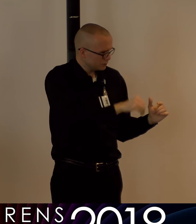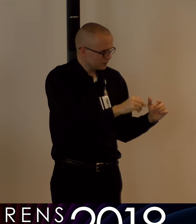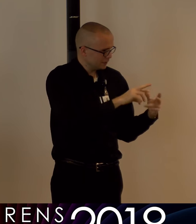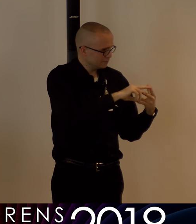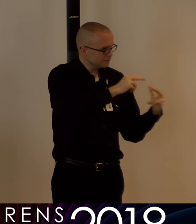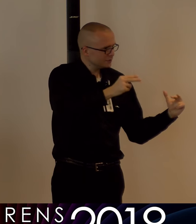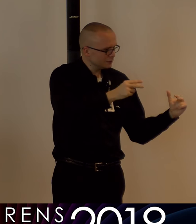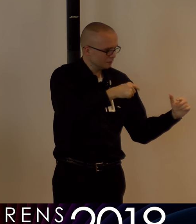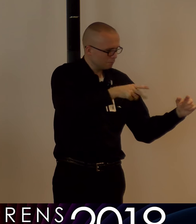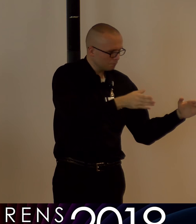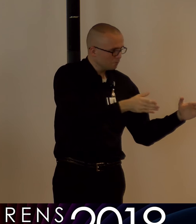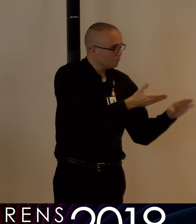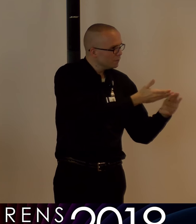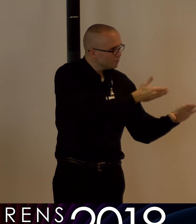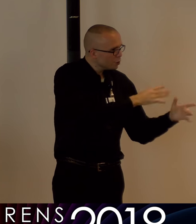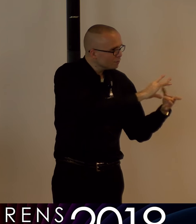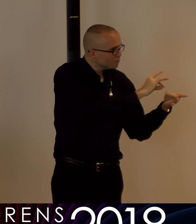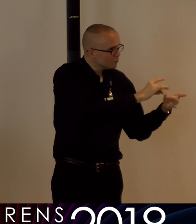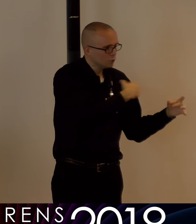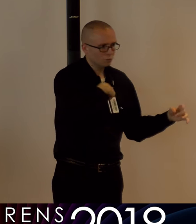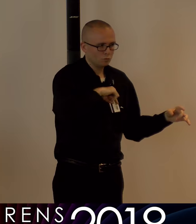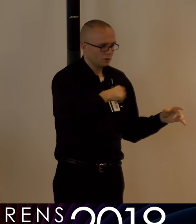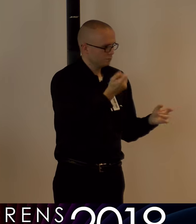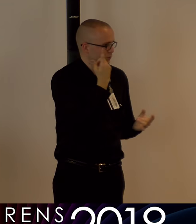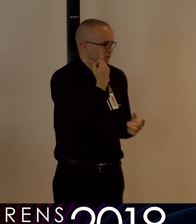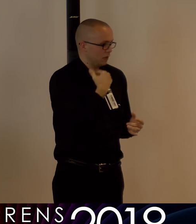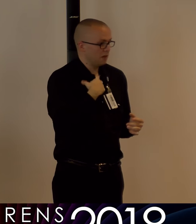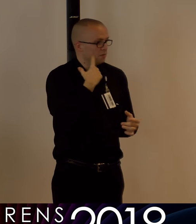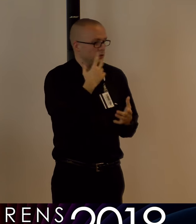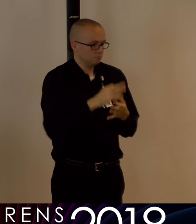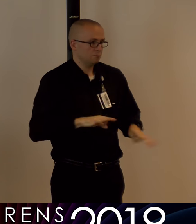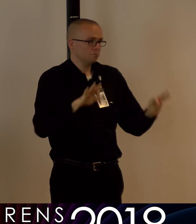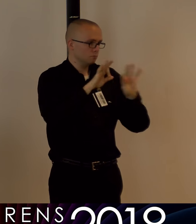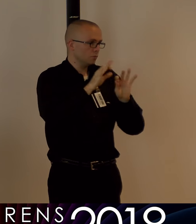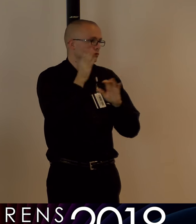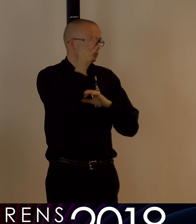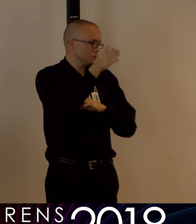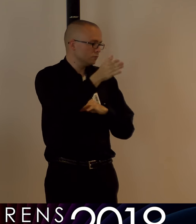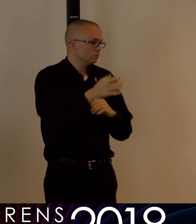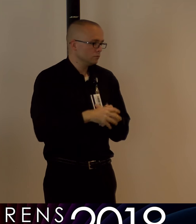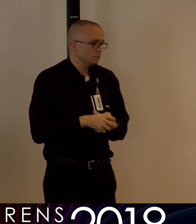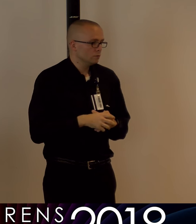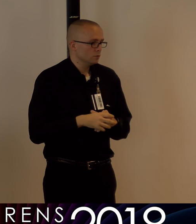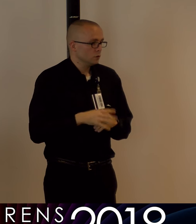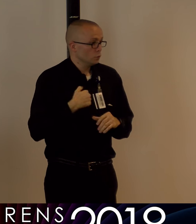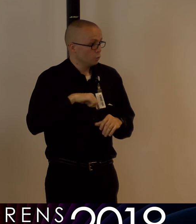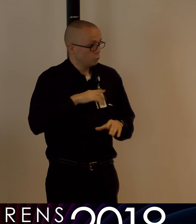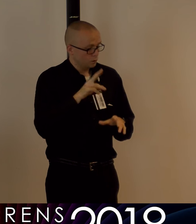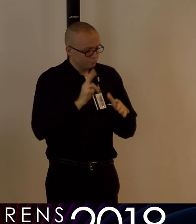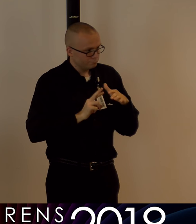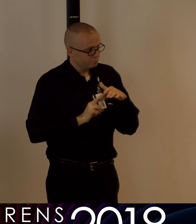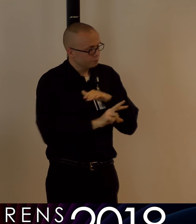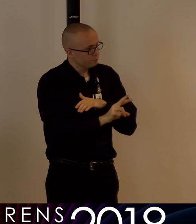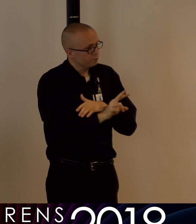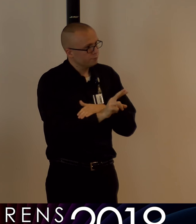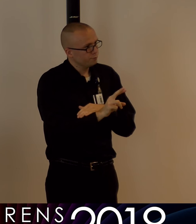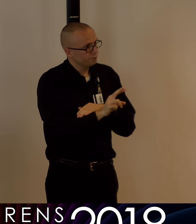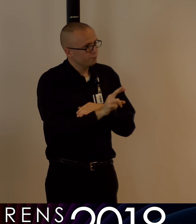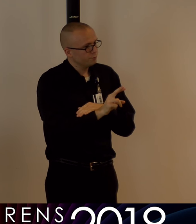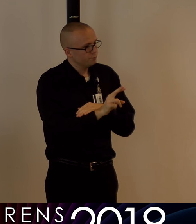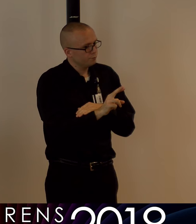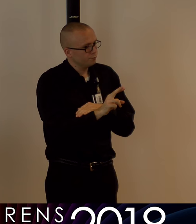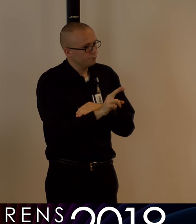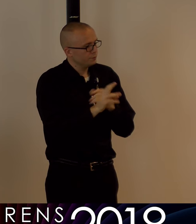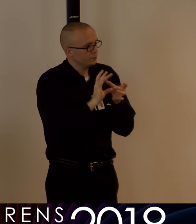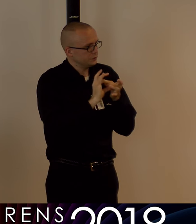of DNA that we don't understand, I think, is going to become more and more important. So we predicted, based